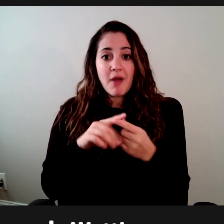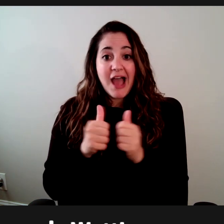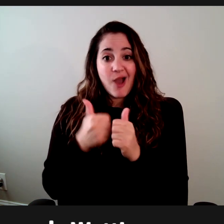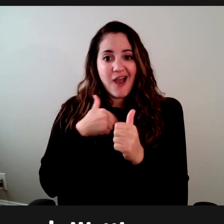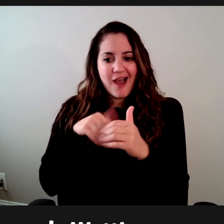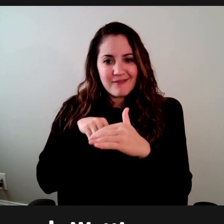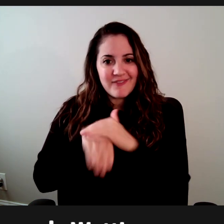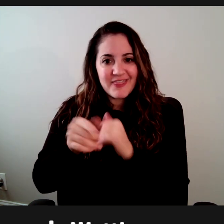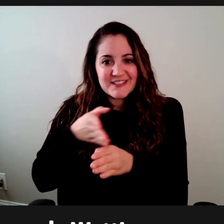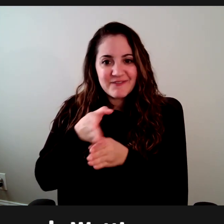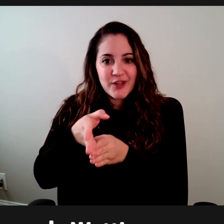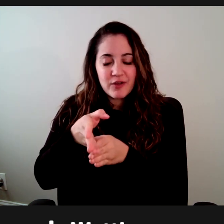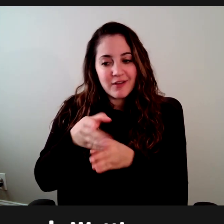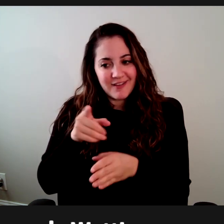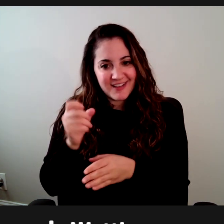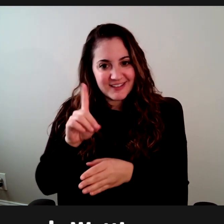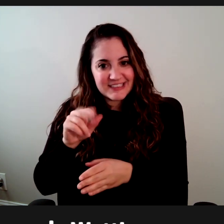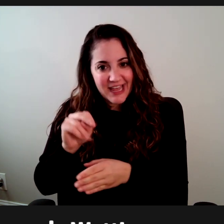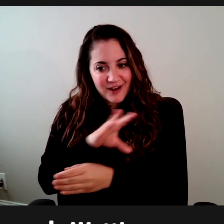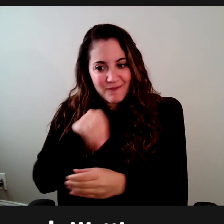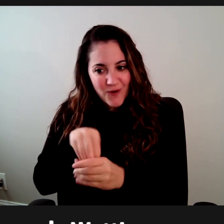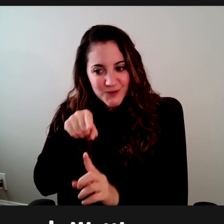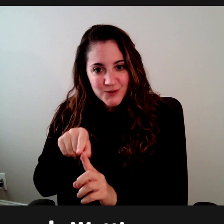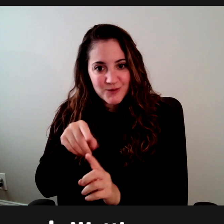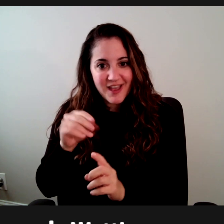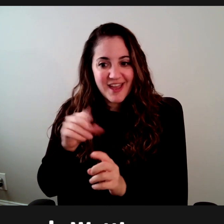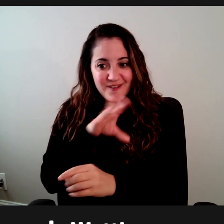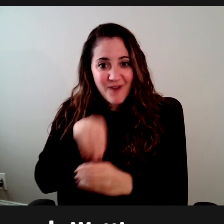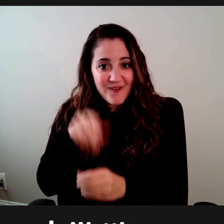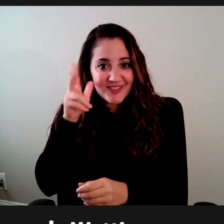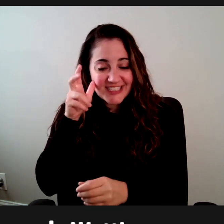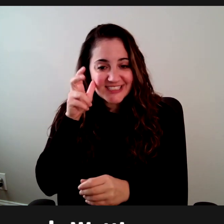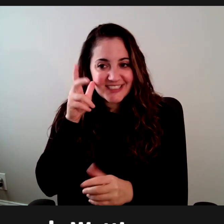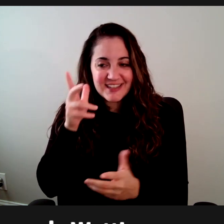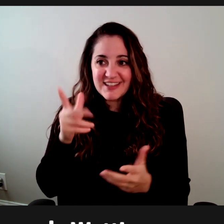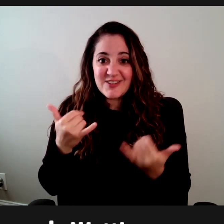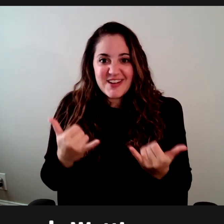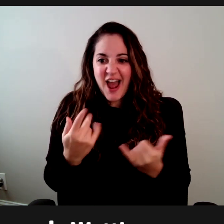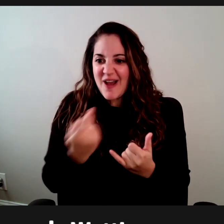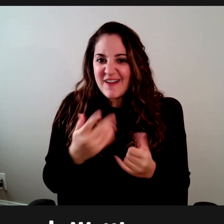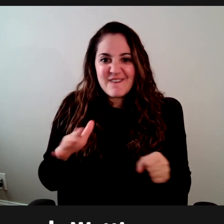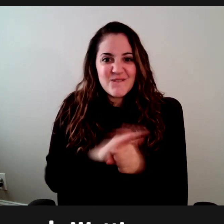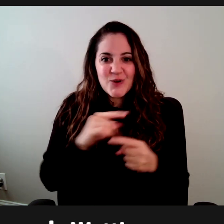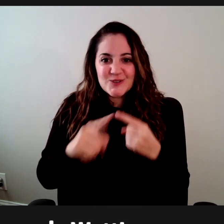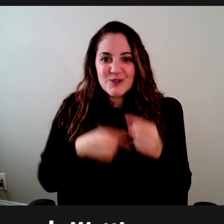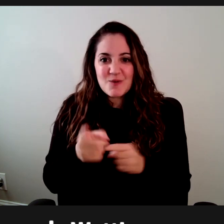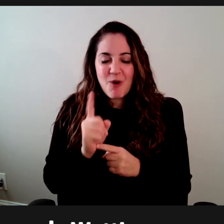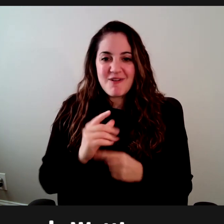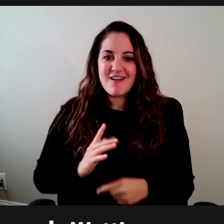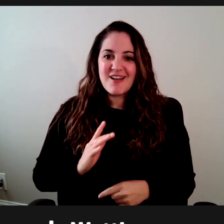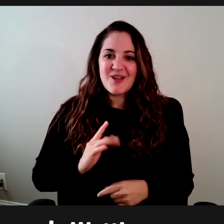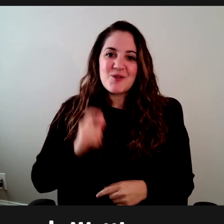speak to how I even came into this work, because it involves you and listening. And so here we are, kind of in this full